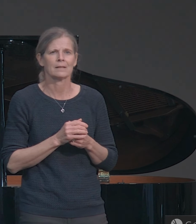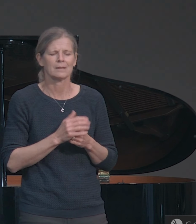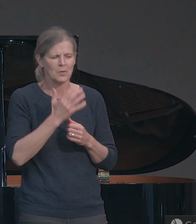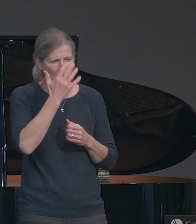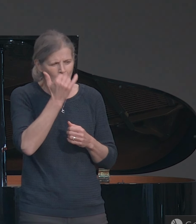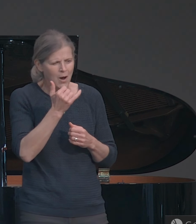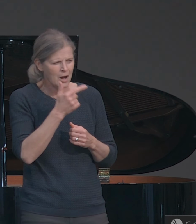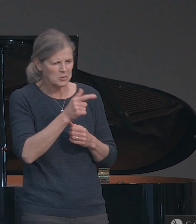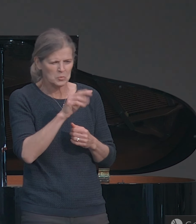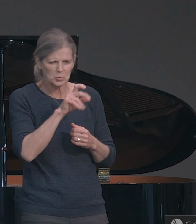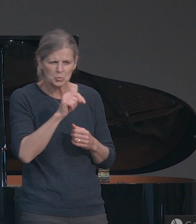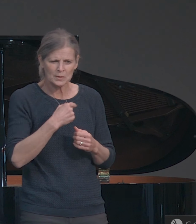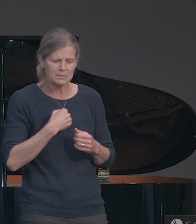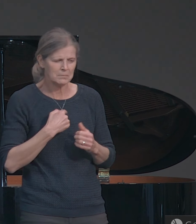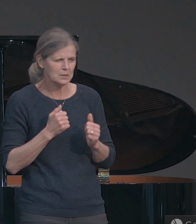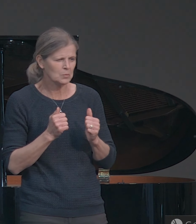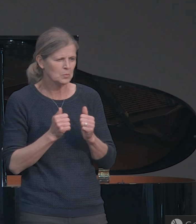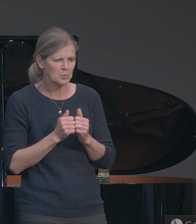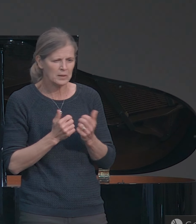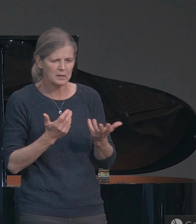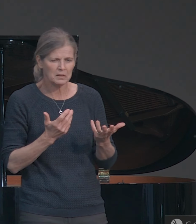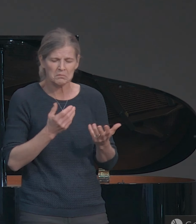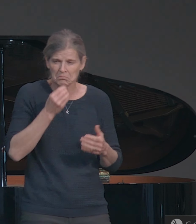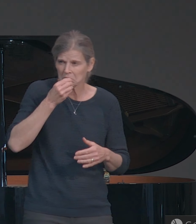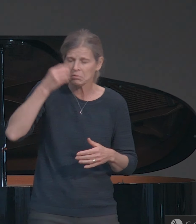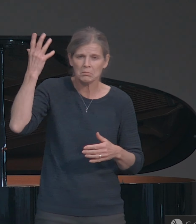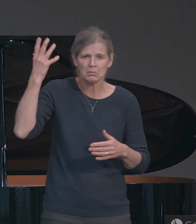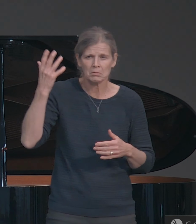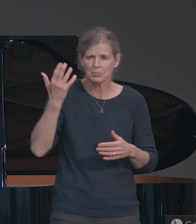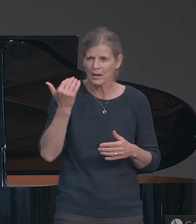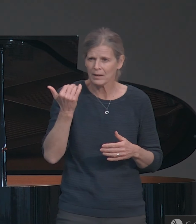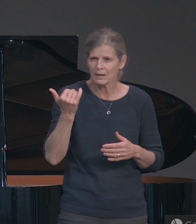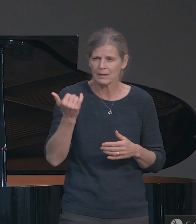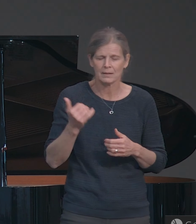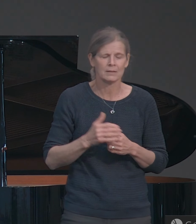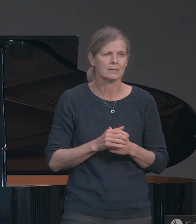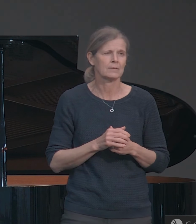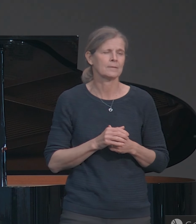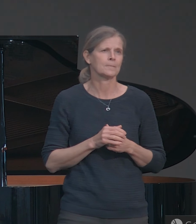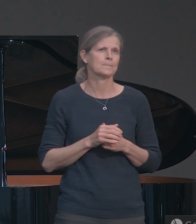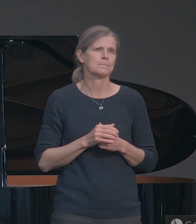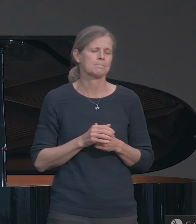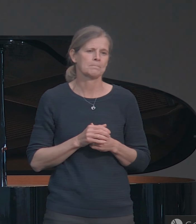Why do you treat me with such indifference?